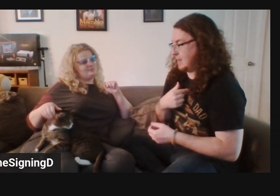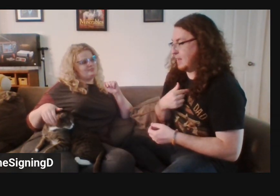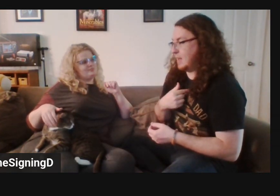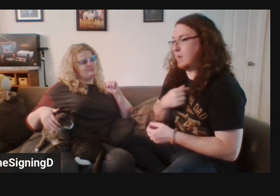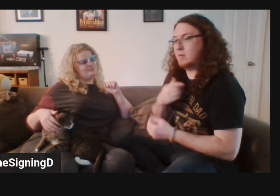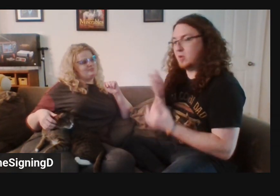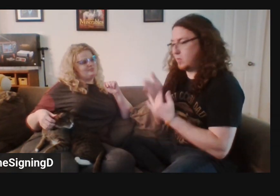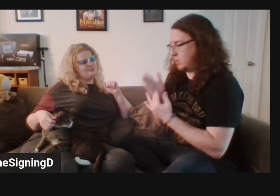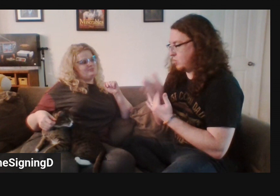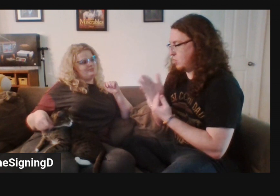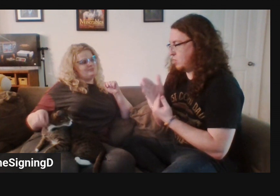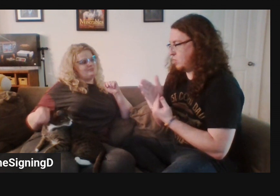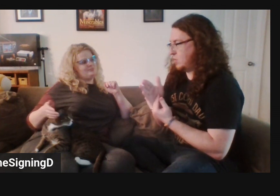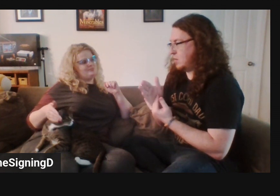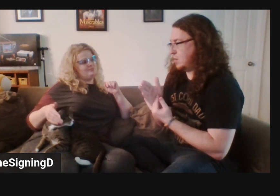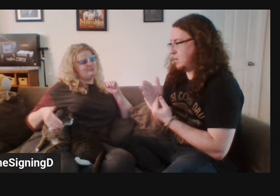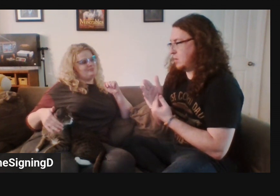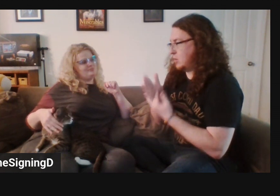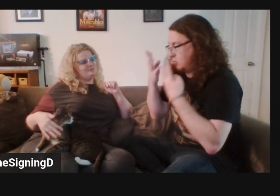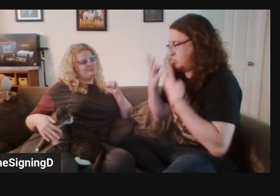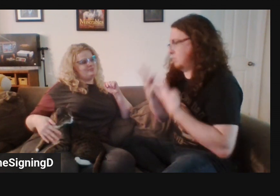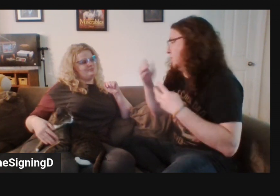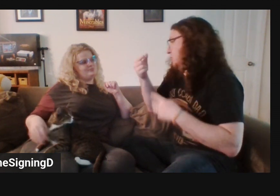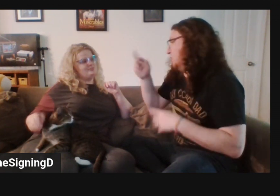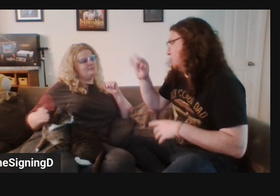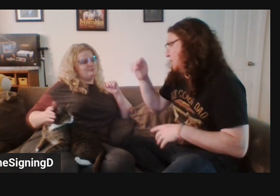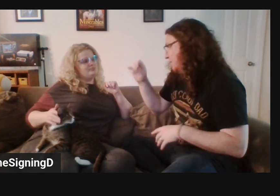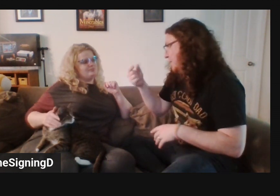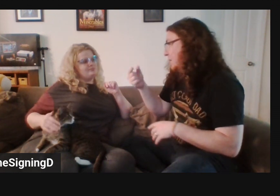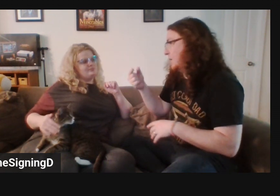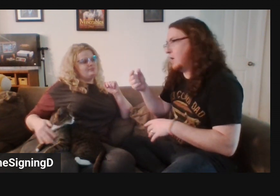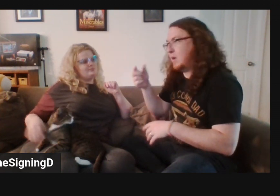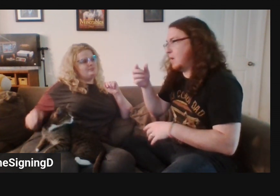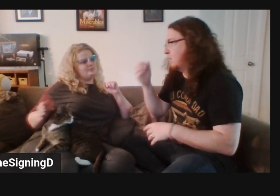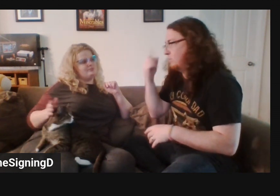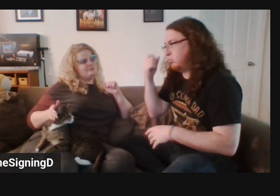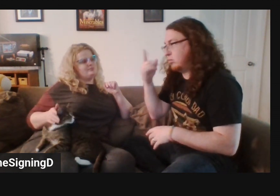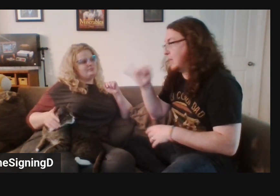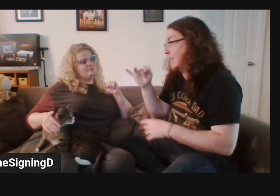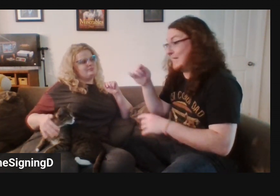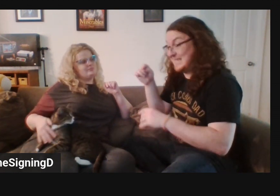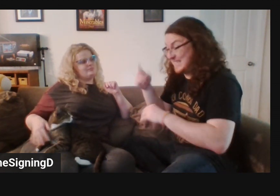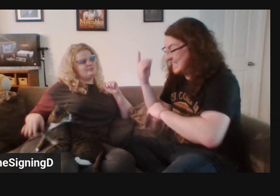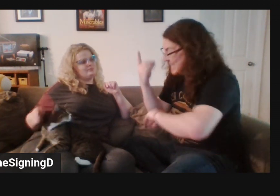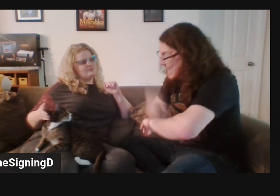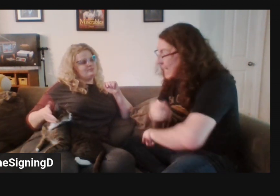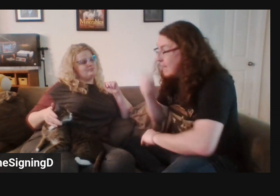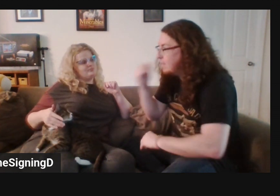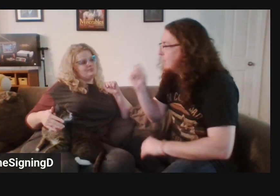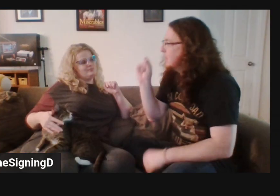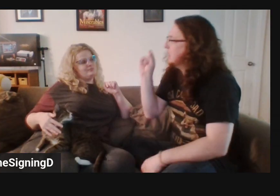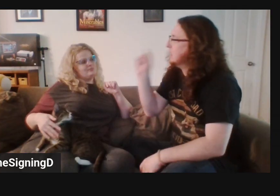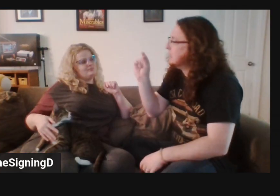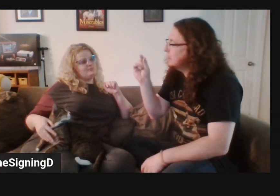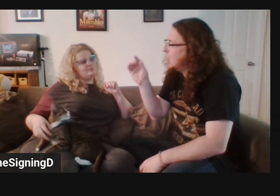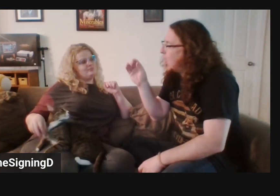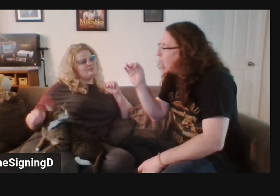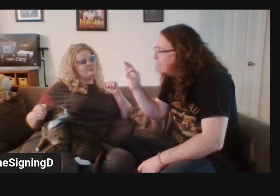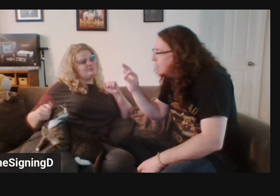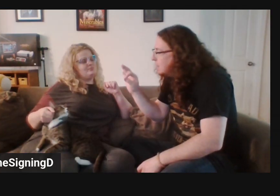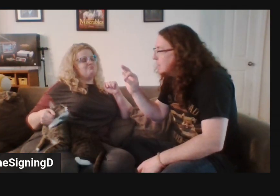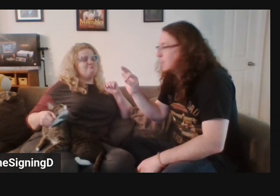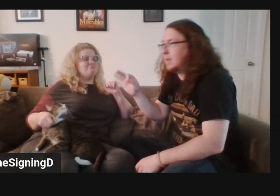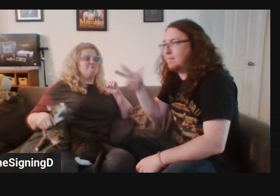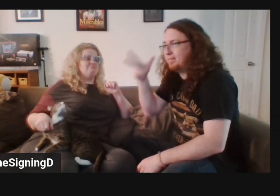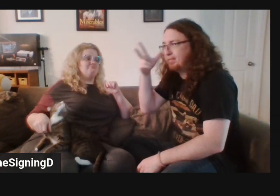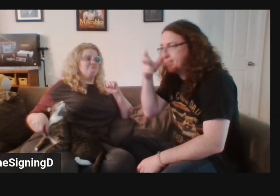going through grieving. He picked up on that, and to this day, if I am even slightly off, he picks